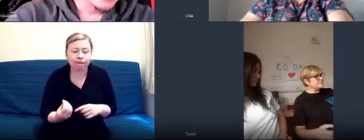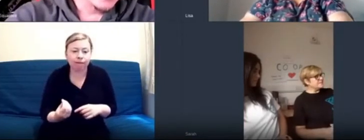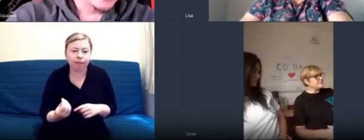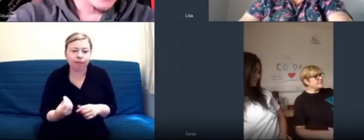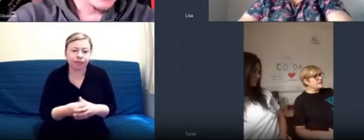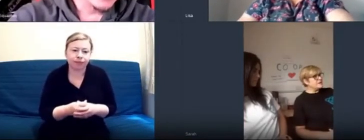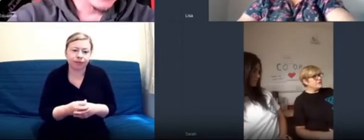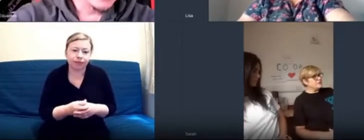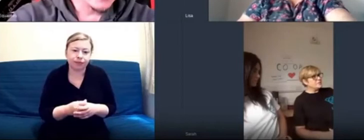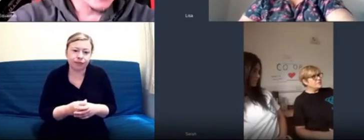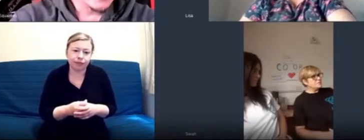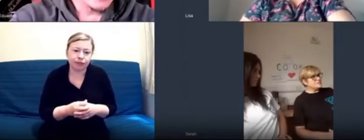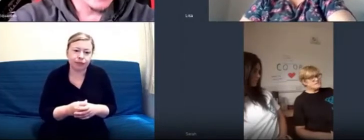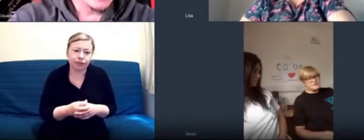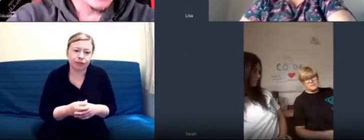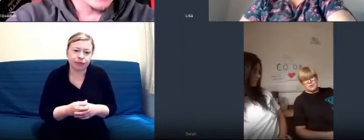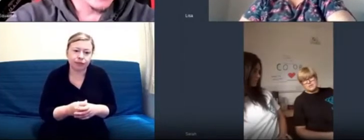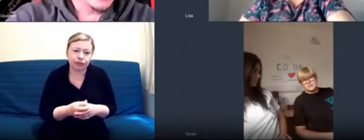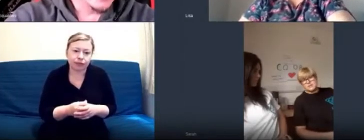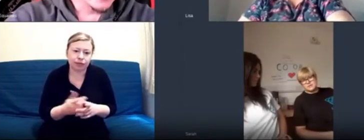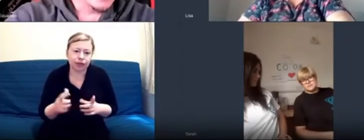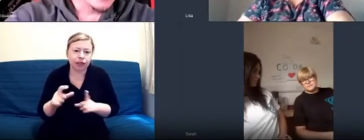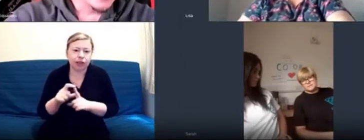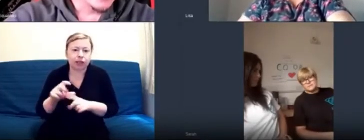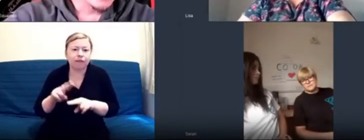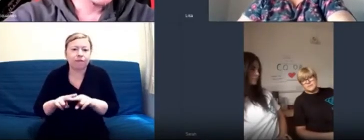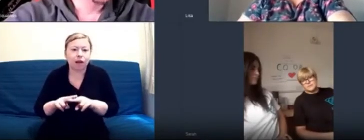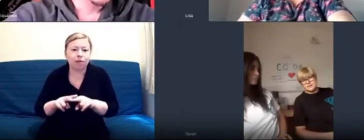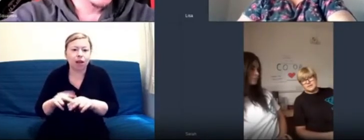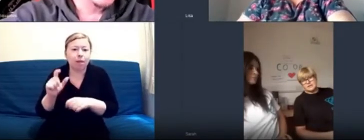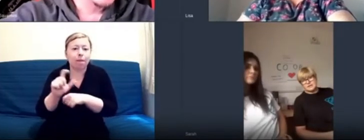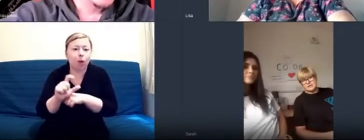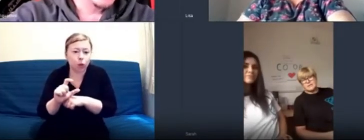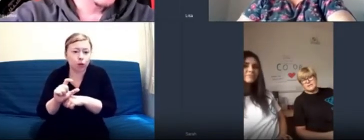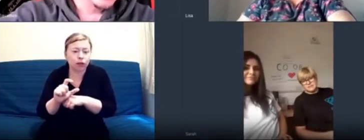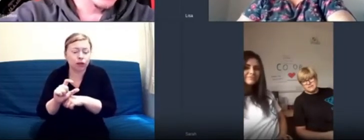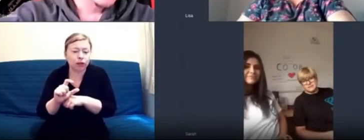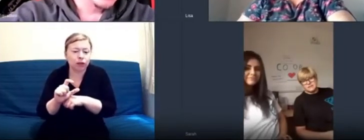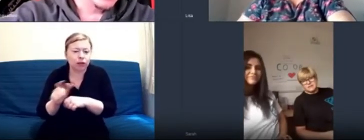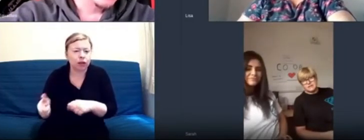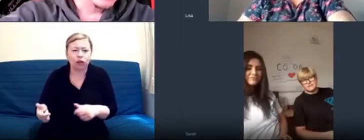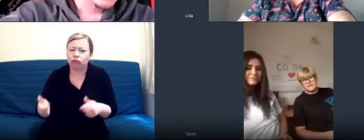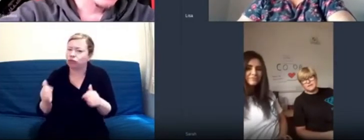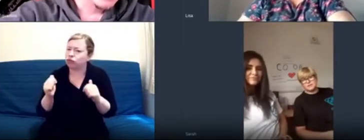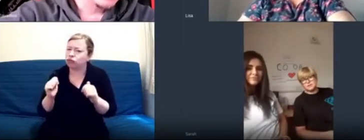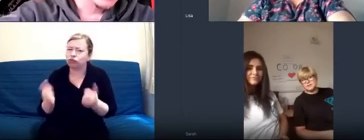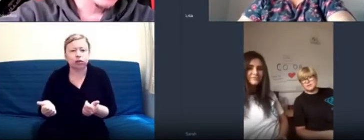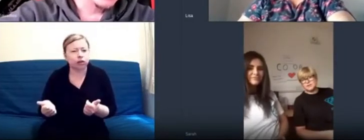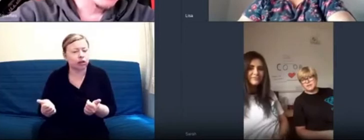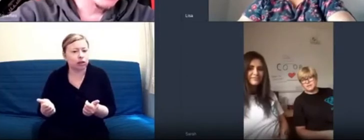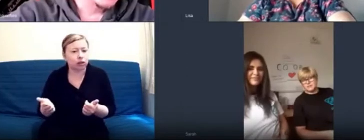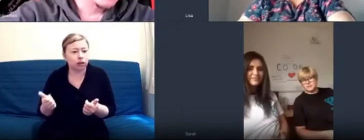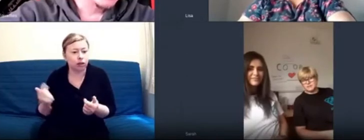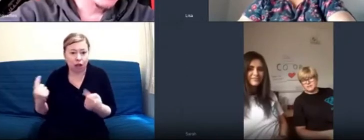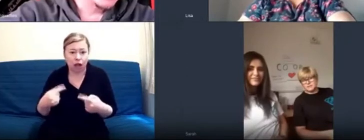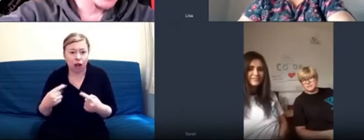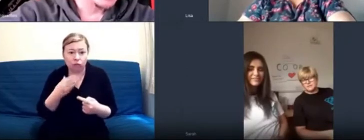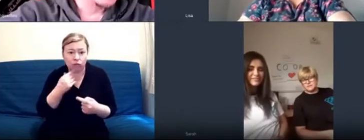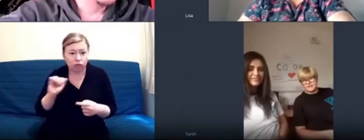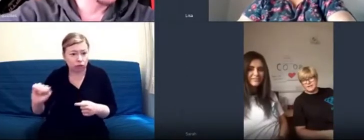products. The Ferlin Mosque have been amazing and have let us use their